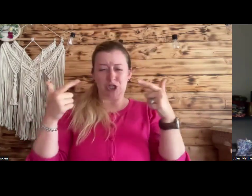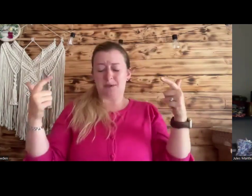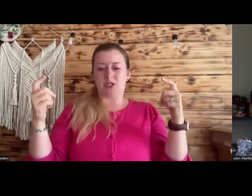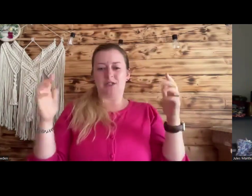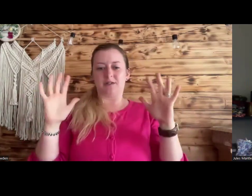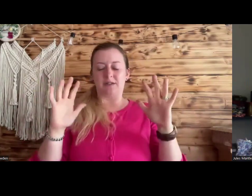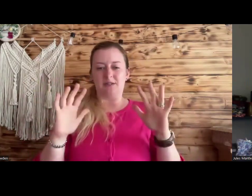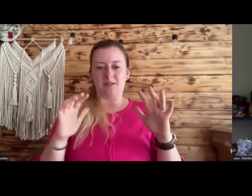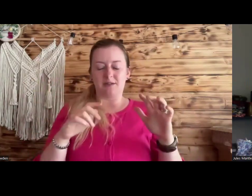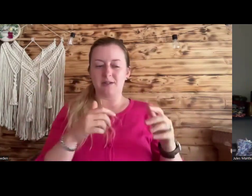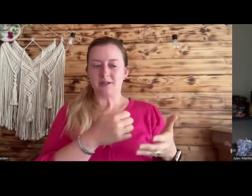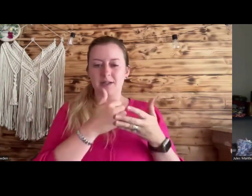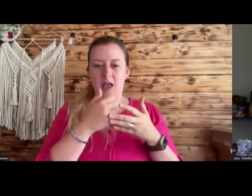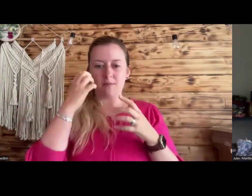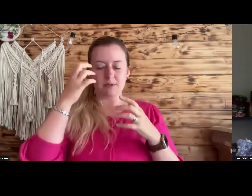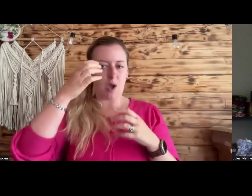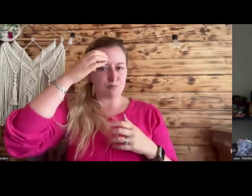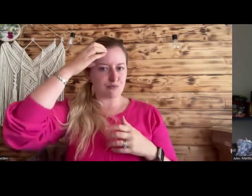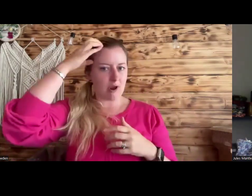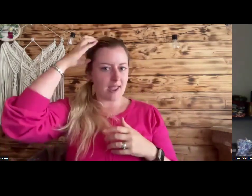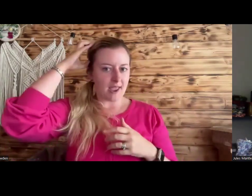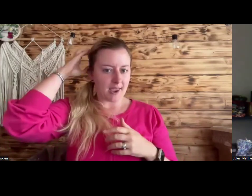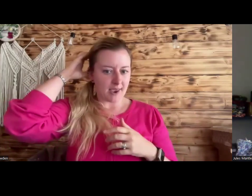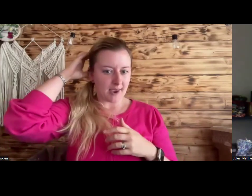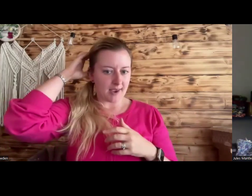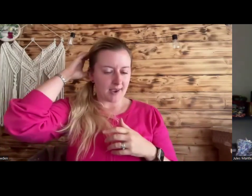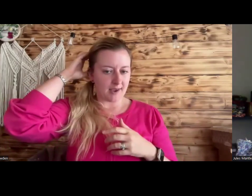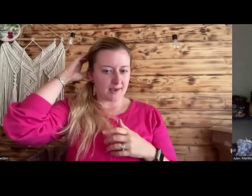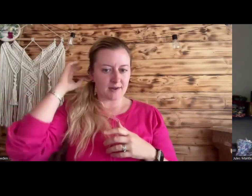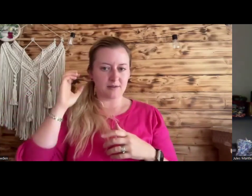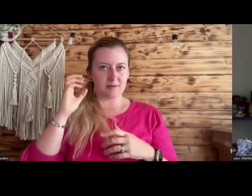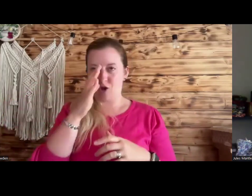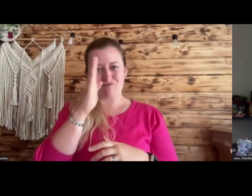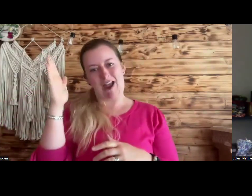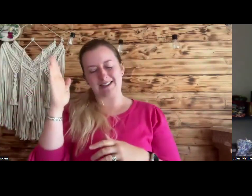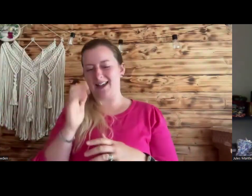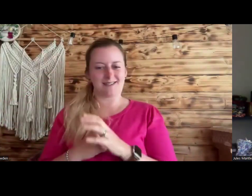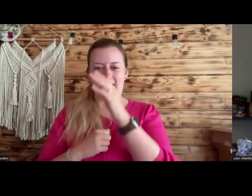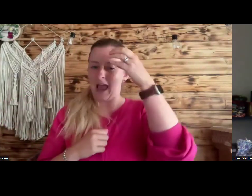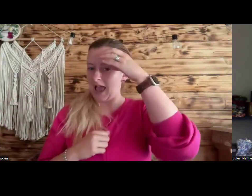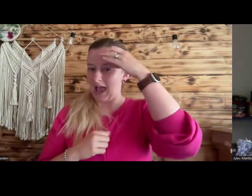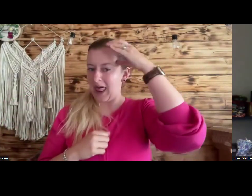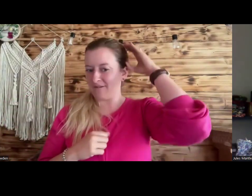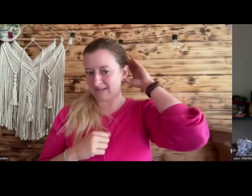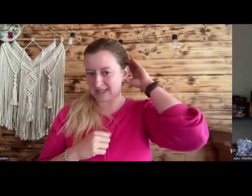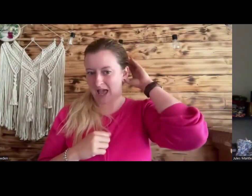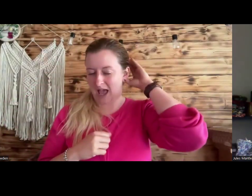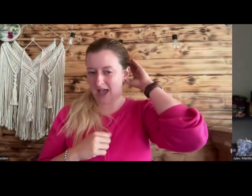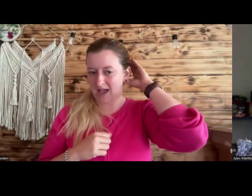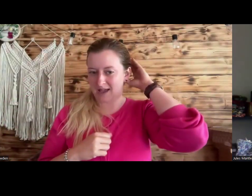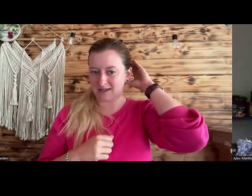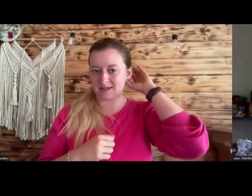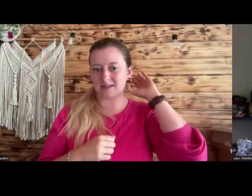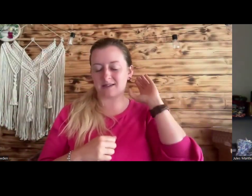brain, it can help and support the left side of the brain working alongside the right side of the brain,